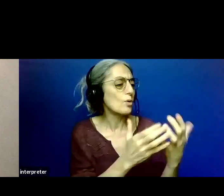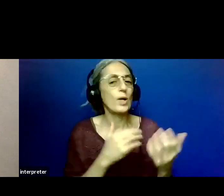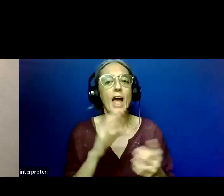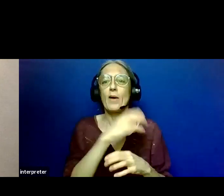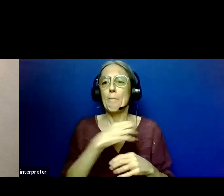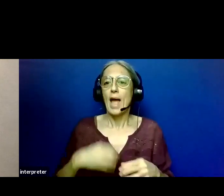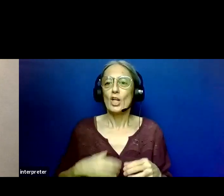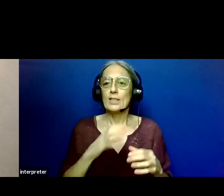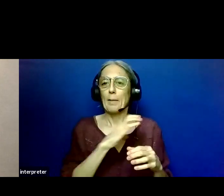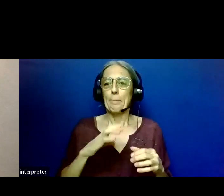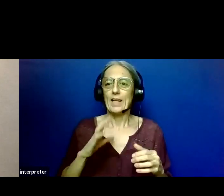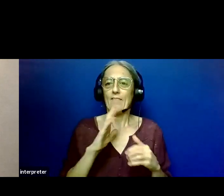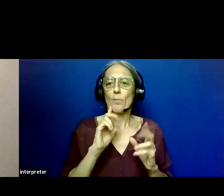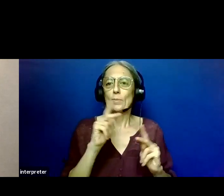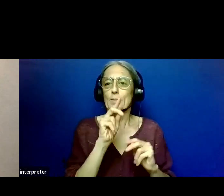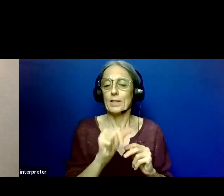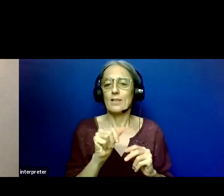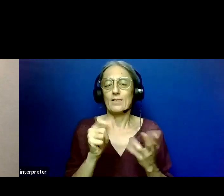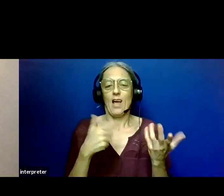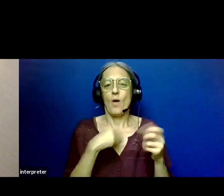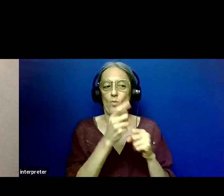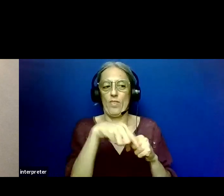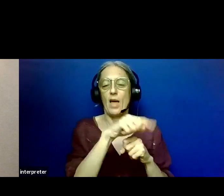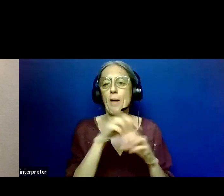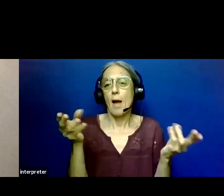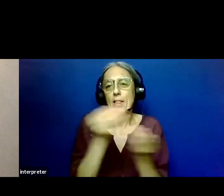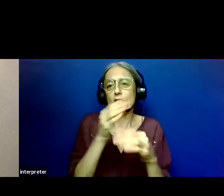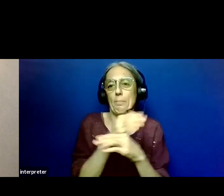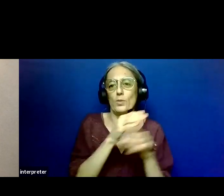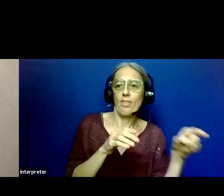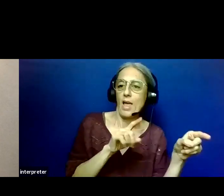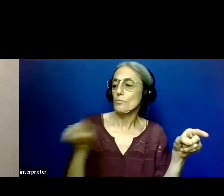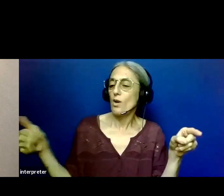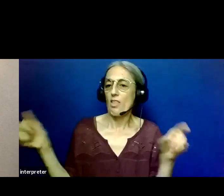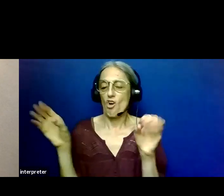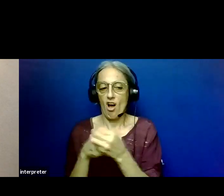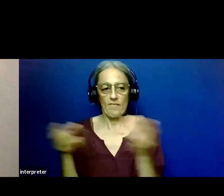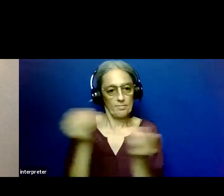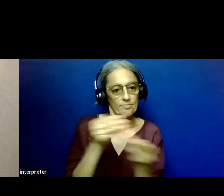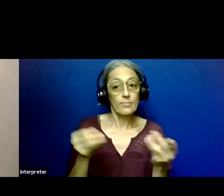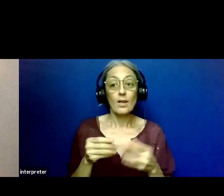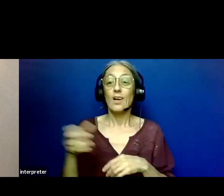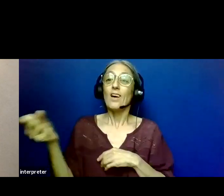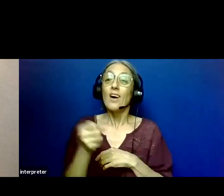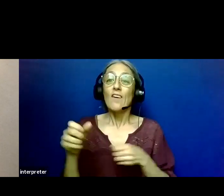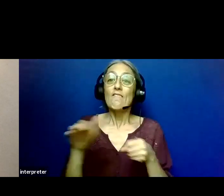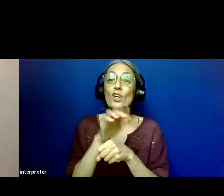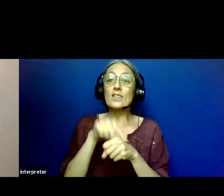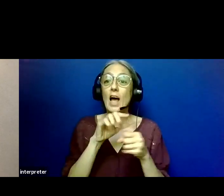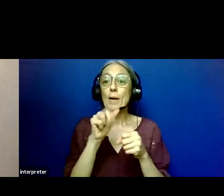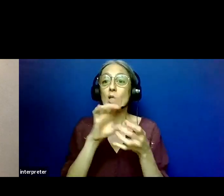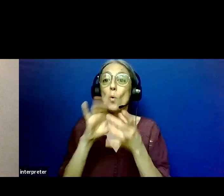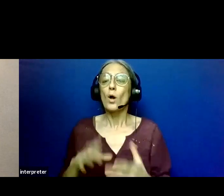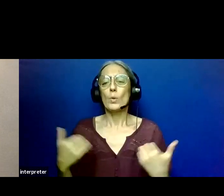They're a great group. I am their liaison. Having a full-time one makes a lot of sense because they are